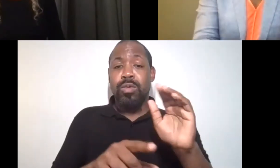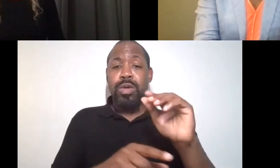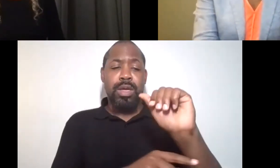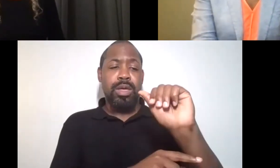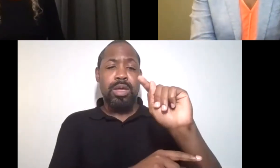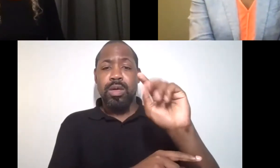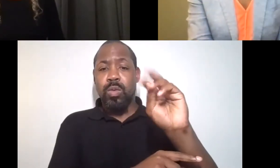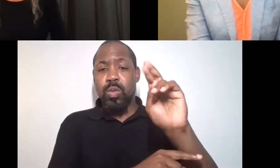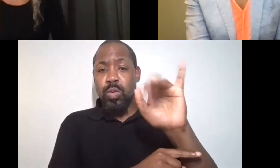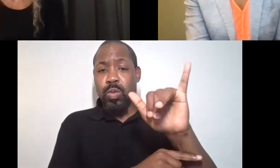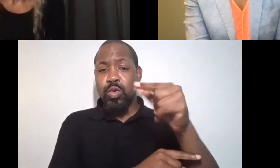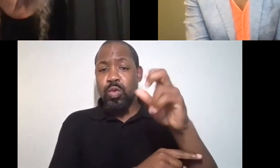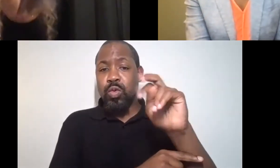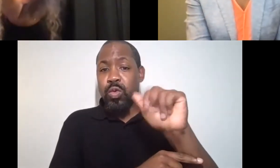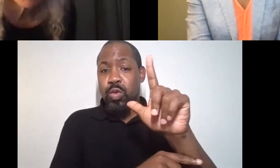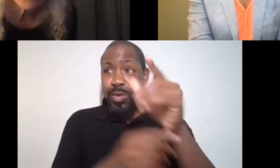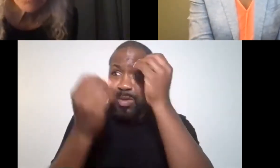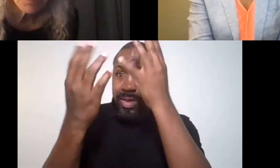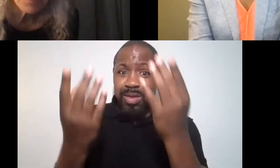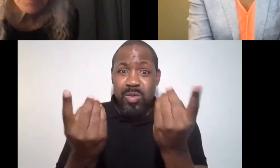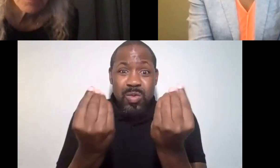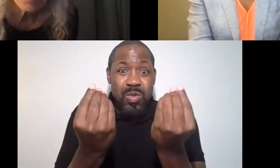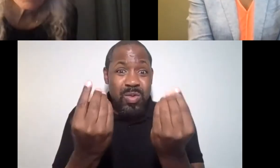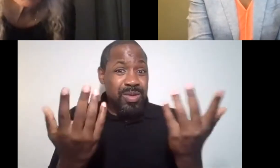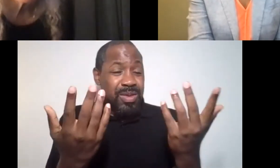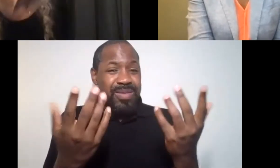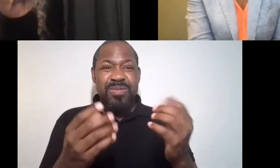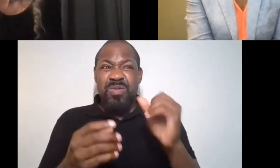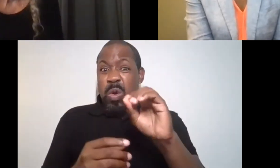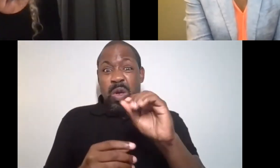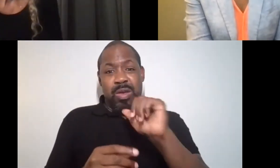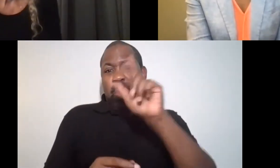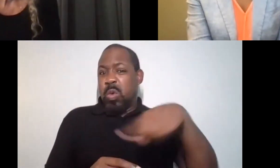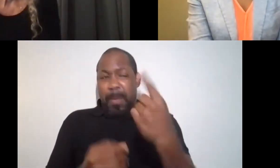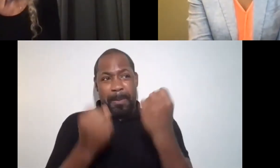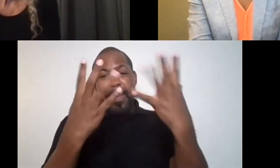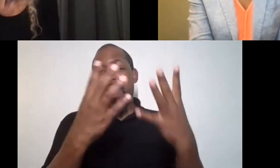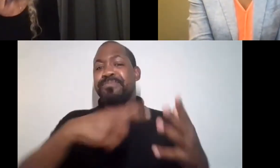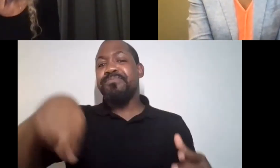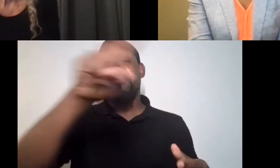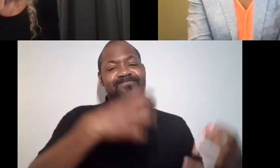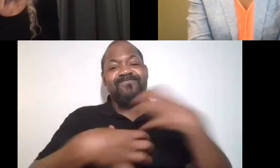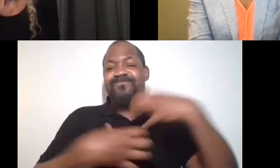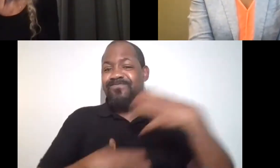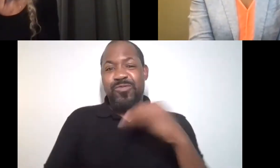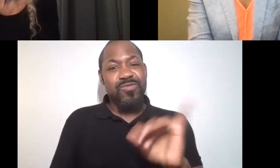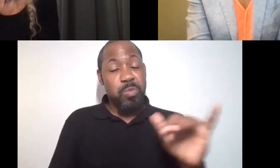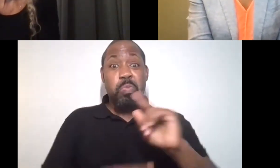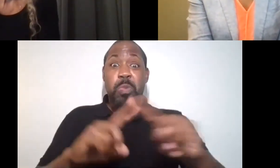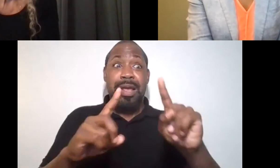chain. In terms of Attorney General, trying to get their counsel on this as well, but we're not the only ones